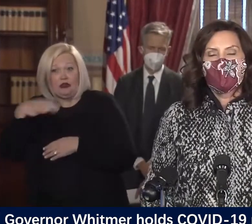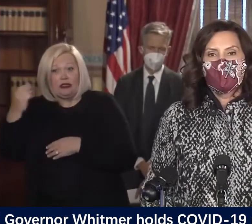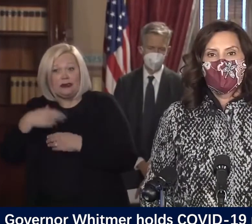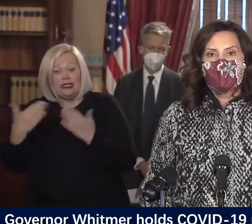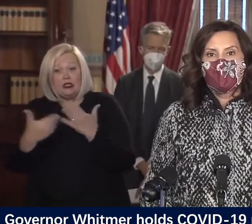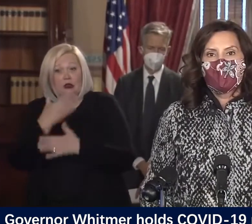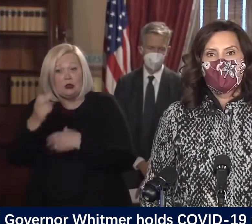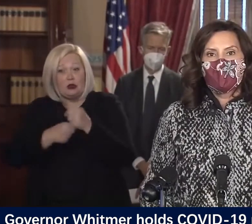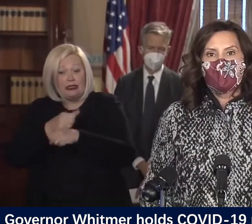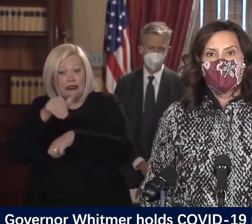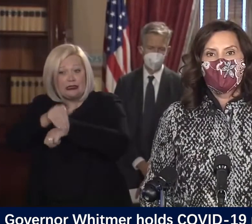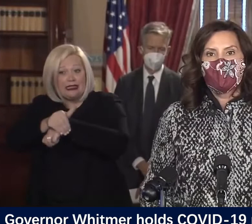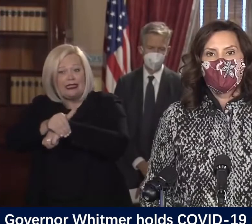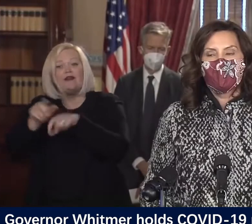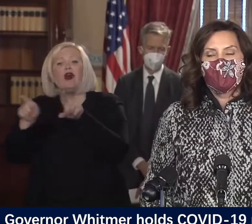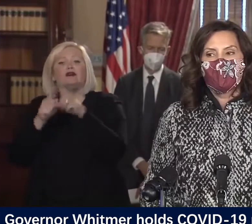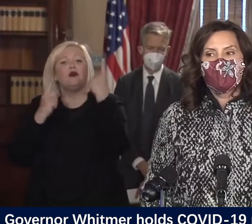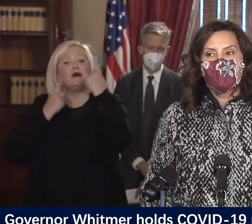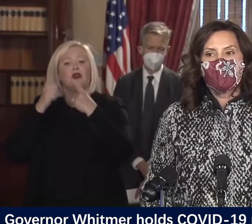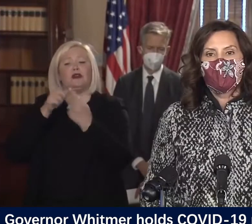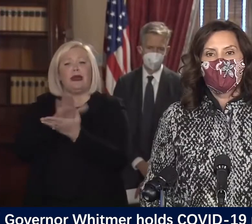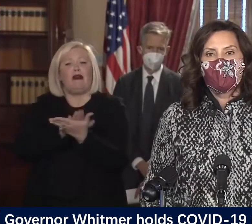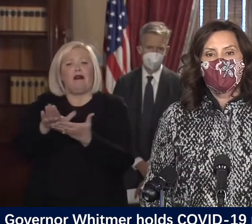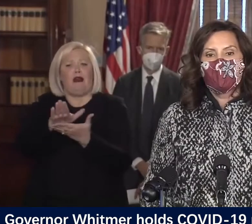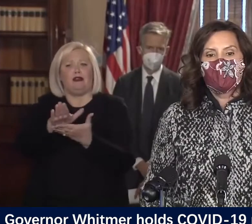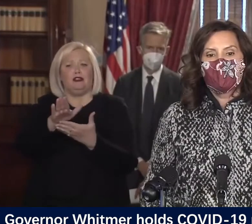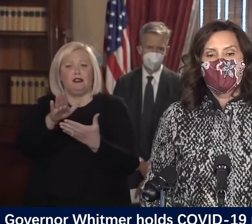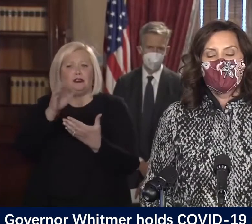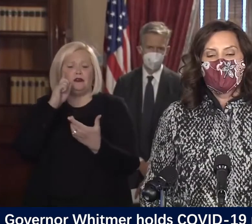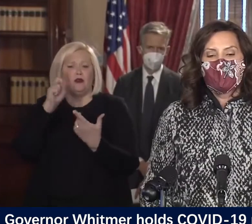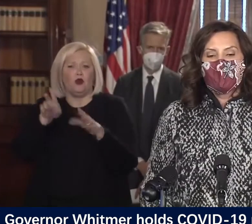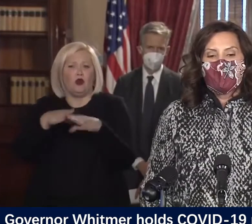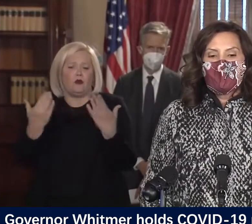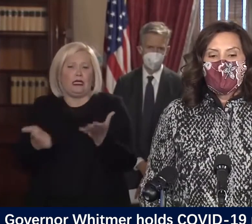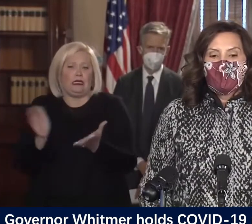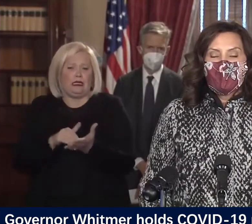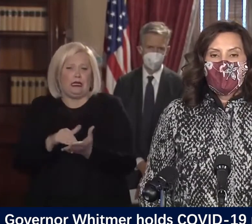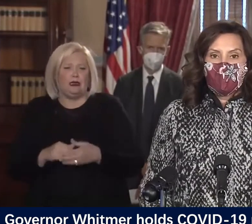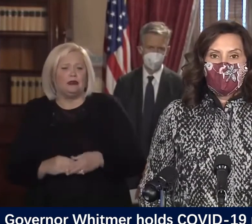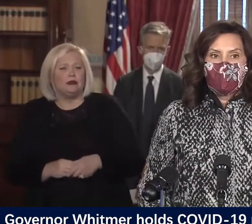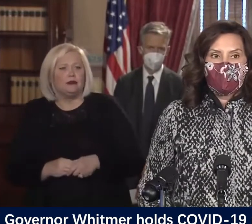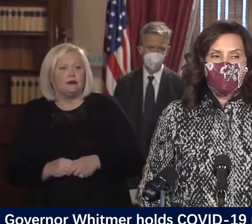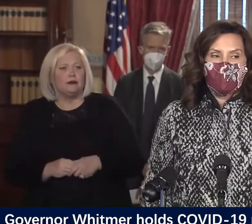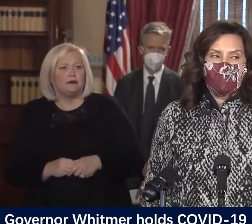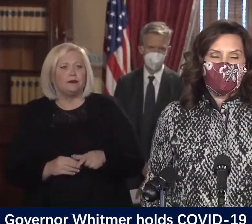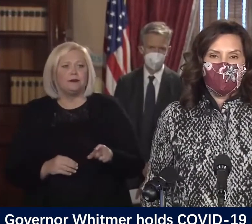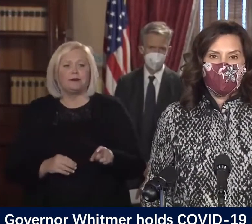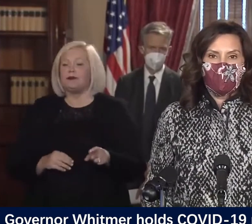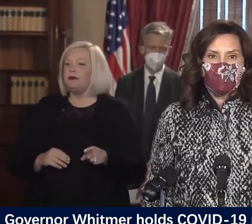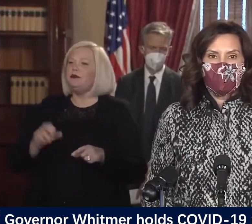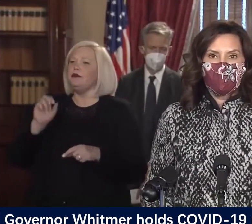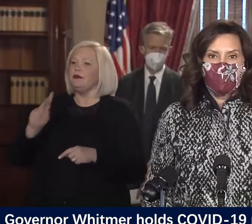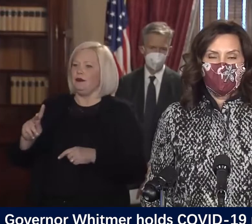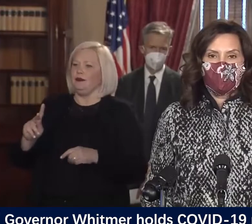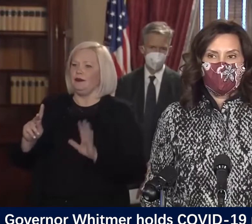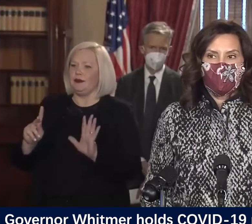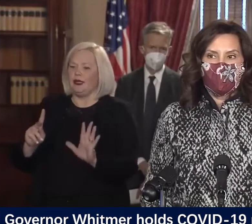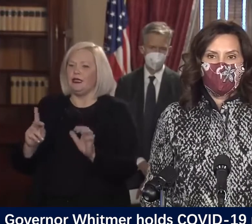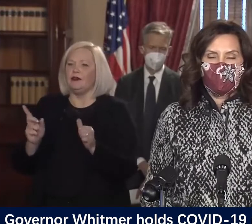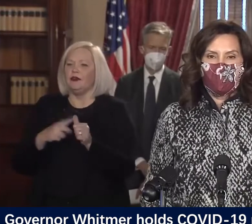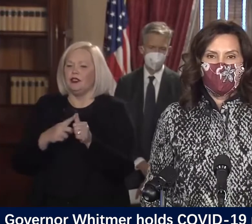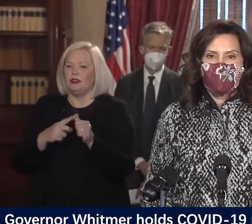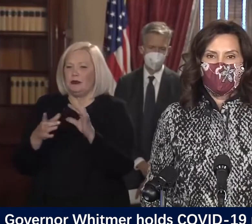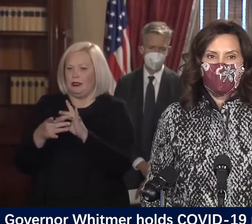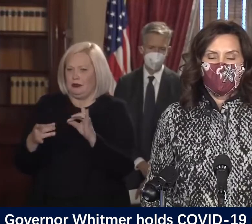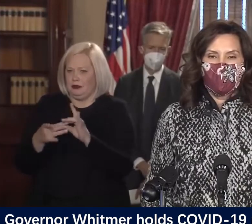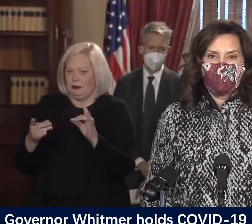just curious as to where colleges fall on that re-engagement list. Okay, let me say something first and